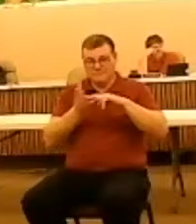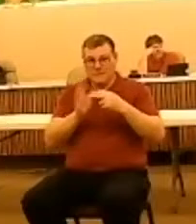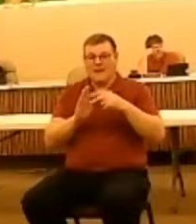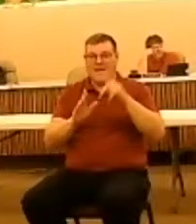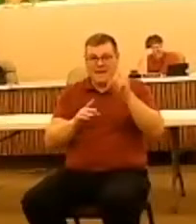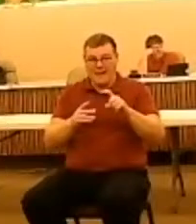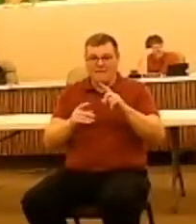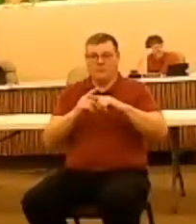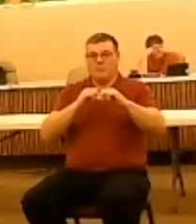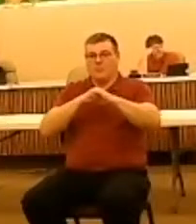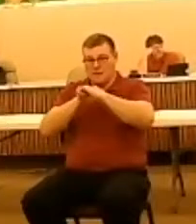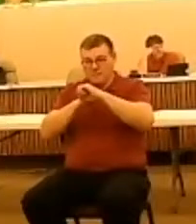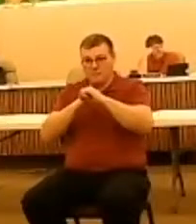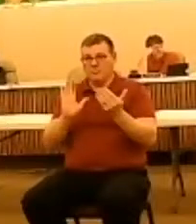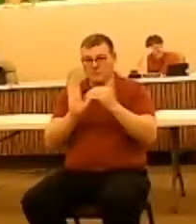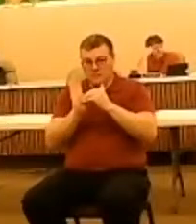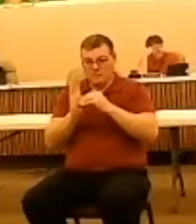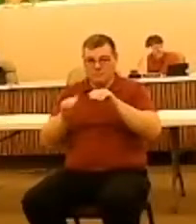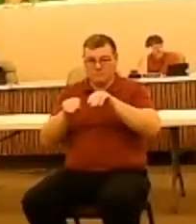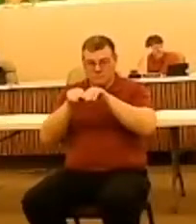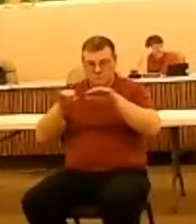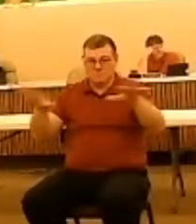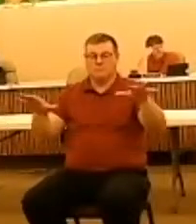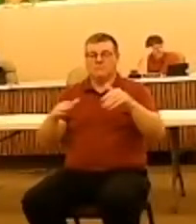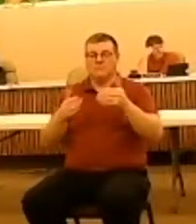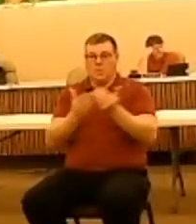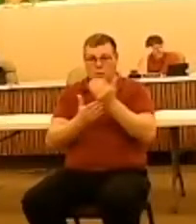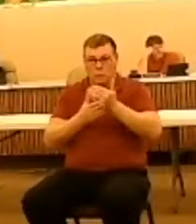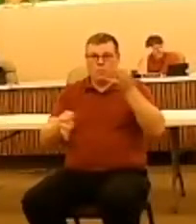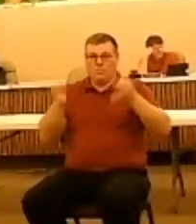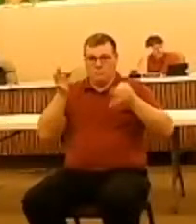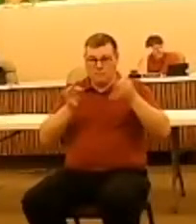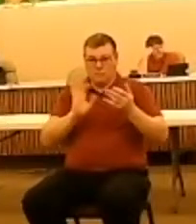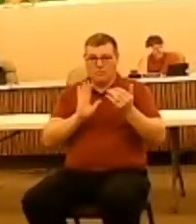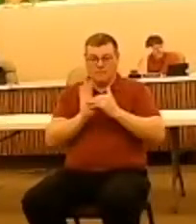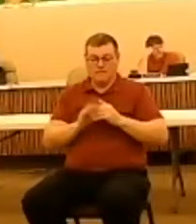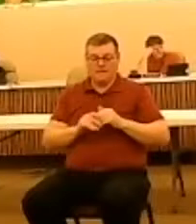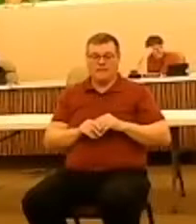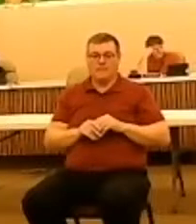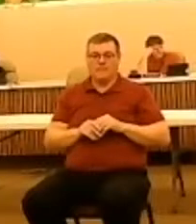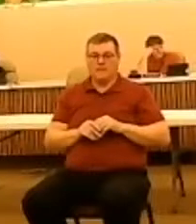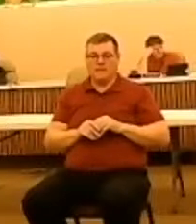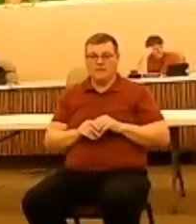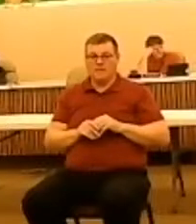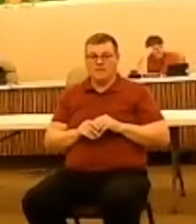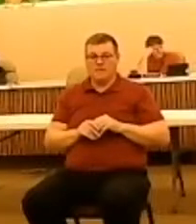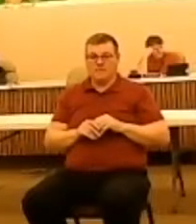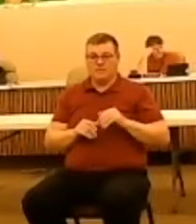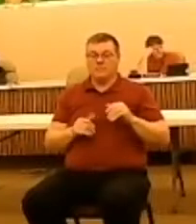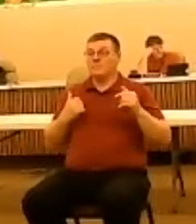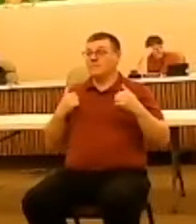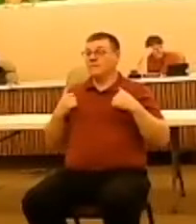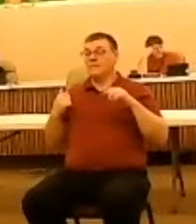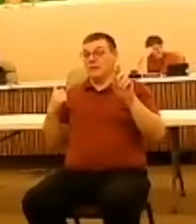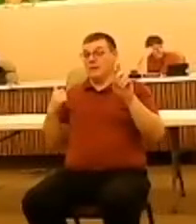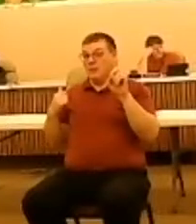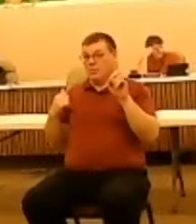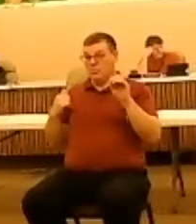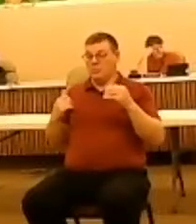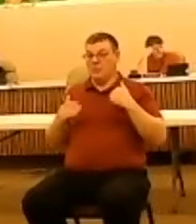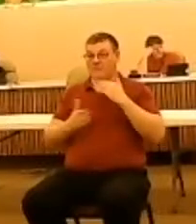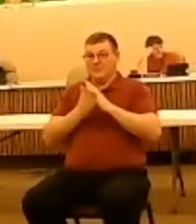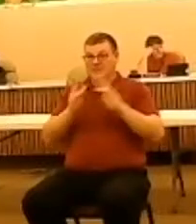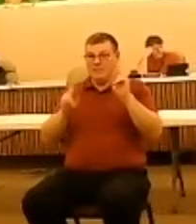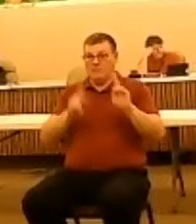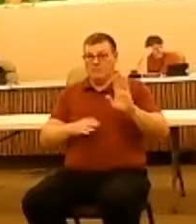to be re-advertised and hold a new public hearing and start again. Stephen, Sorry, I do have some folks with their